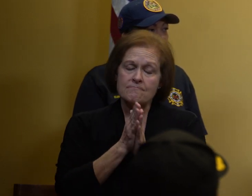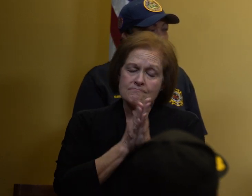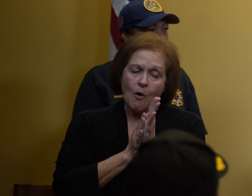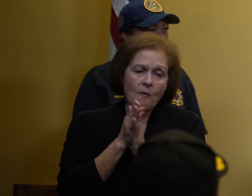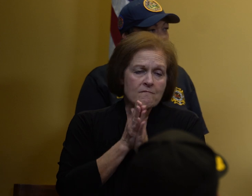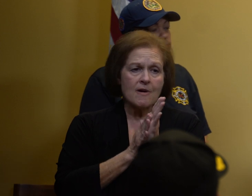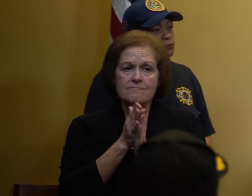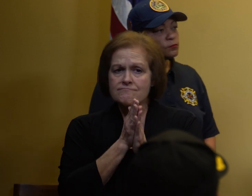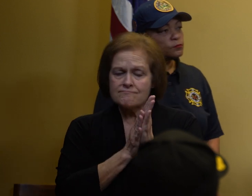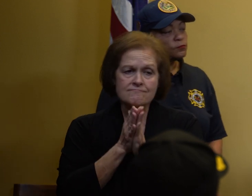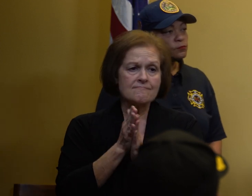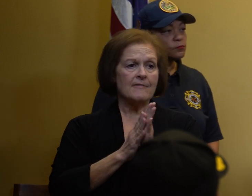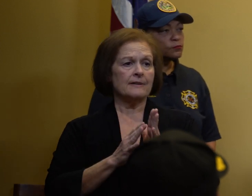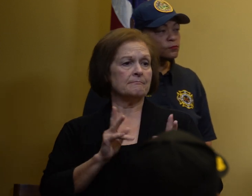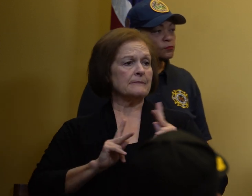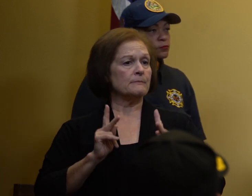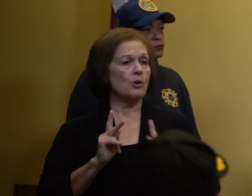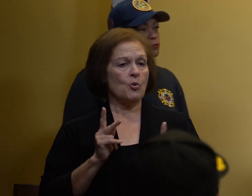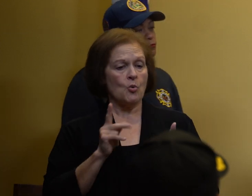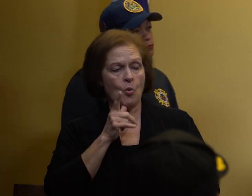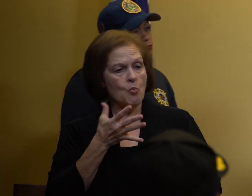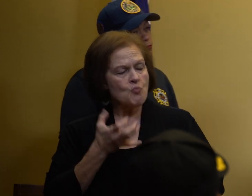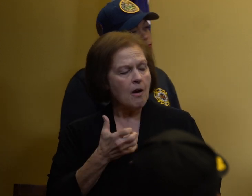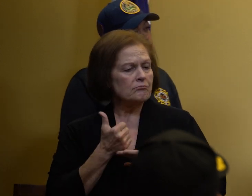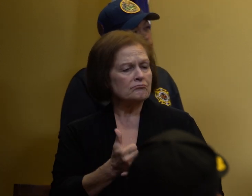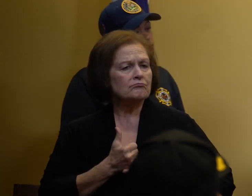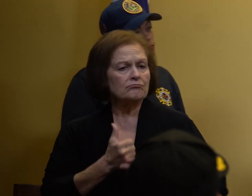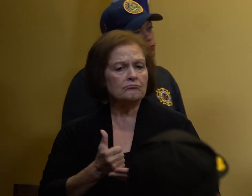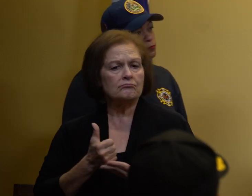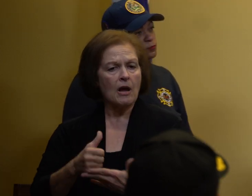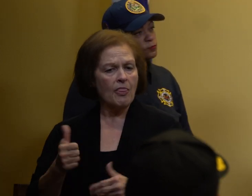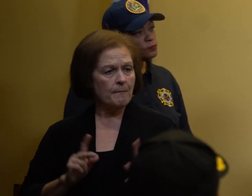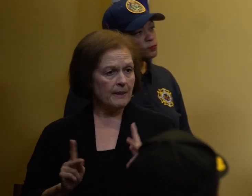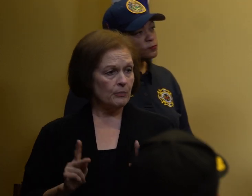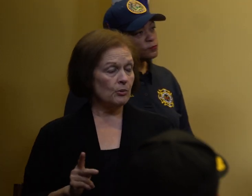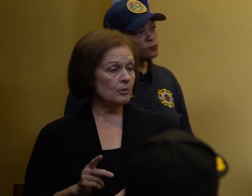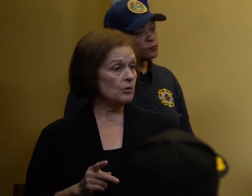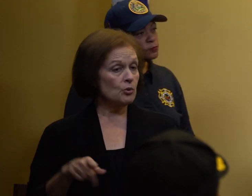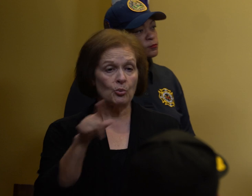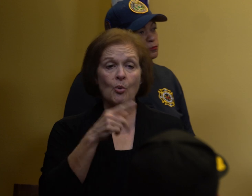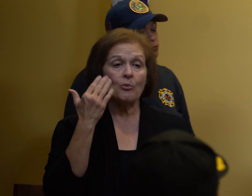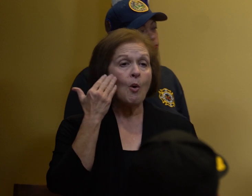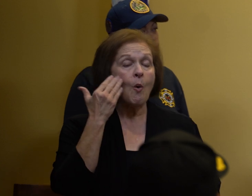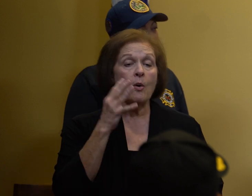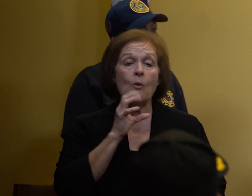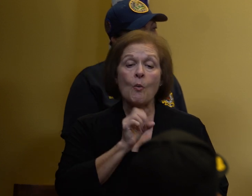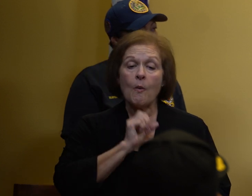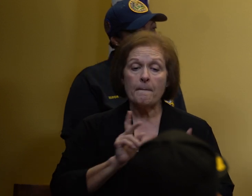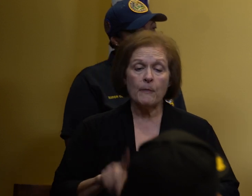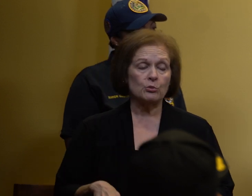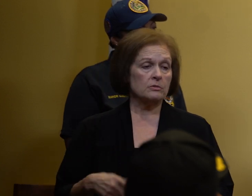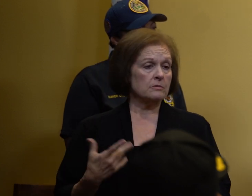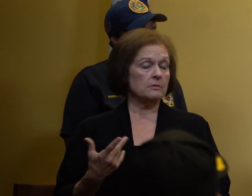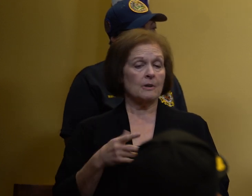very motivated group of residents in our city who are willing to provide services to others. Everyone knows someone, an elderly person or someone who may